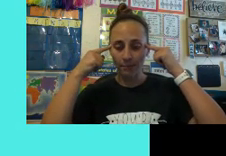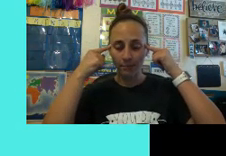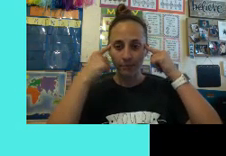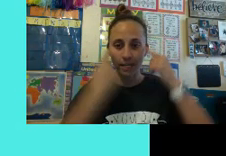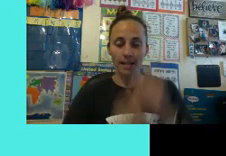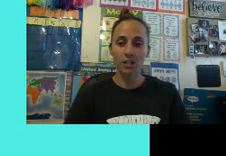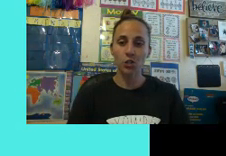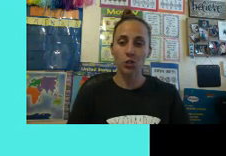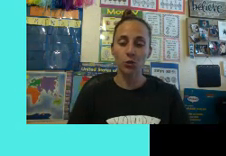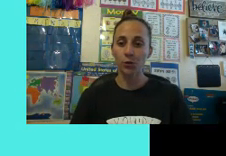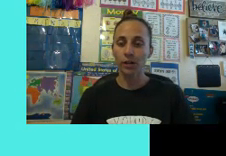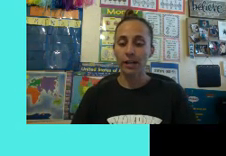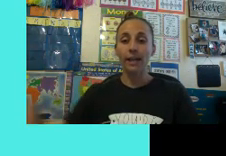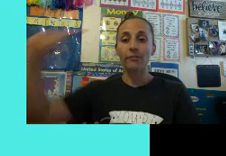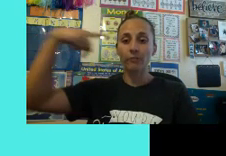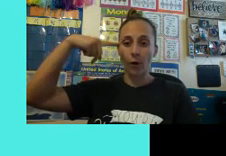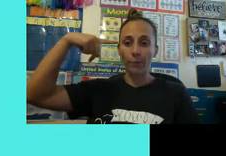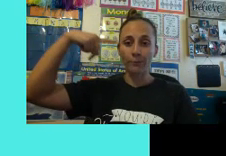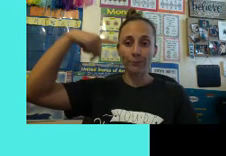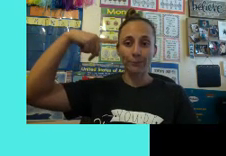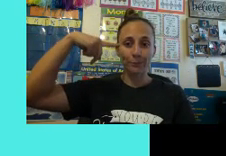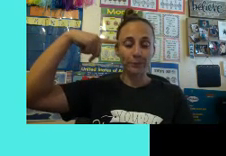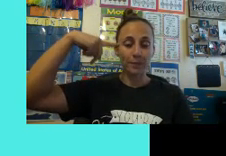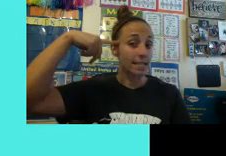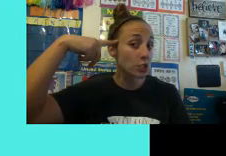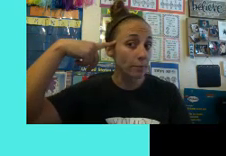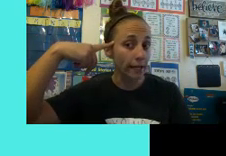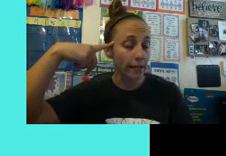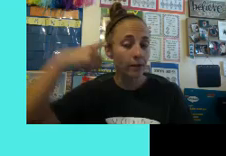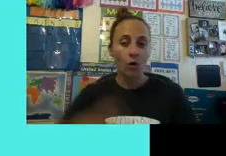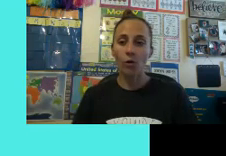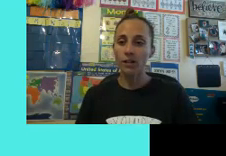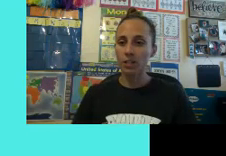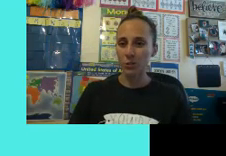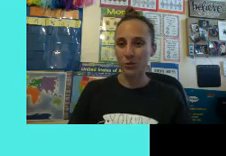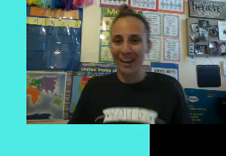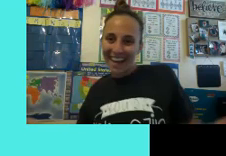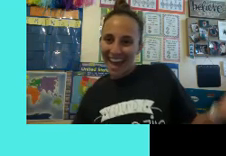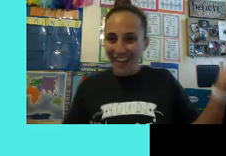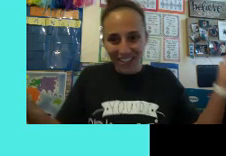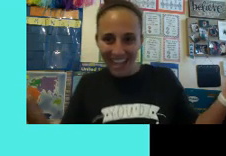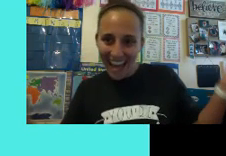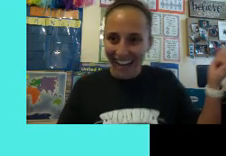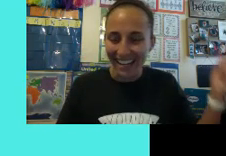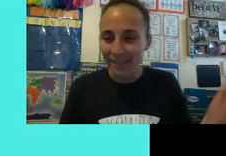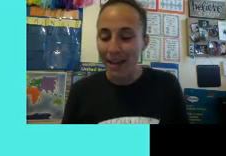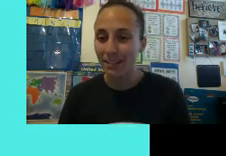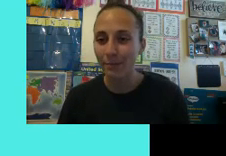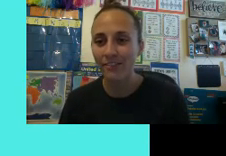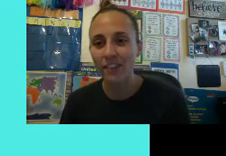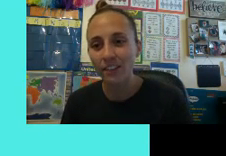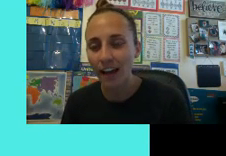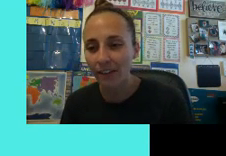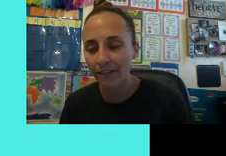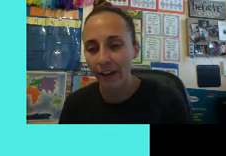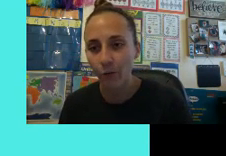mind? Is it to inform, to teach somebody? Or is it to entertain, to make somebody